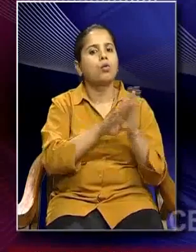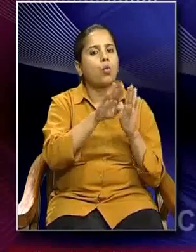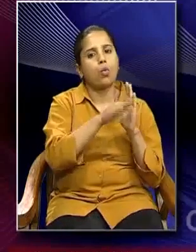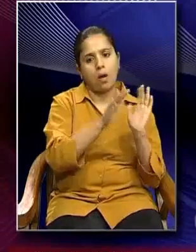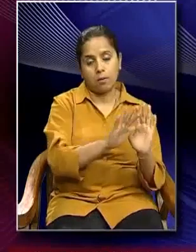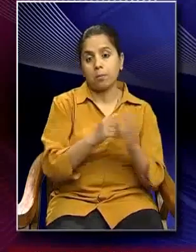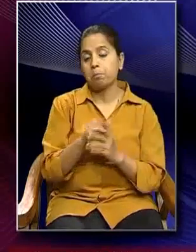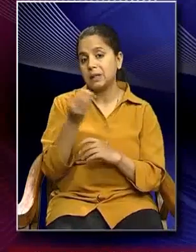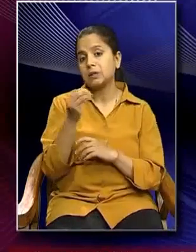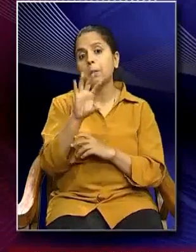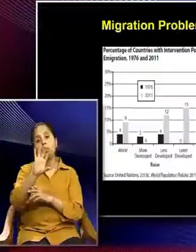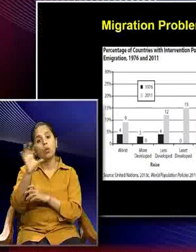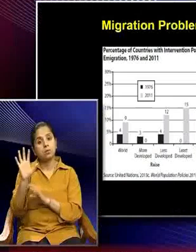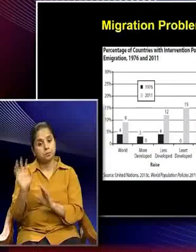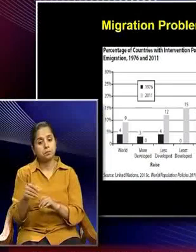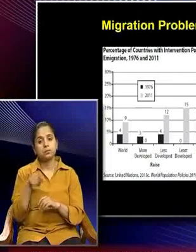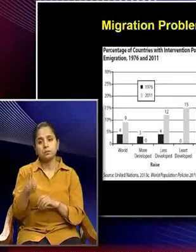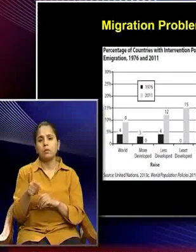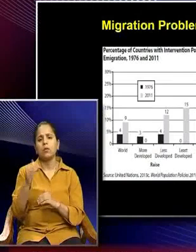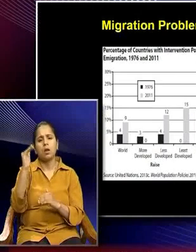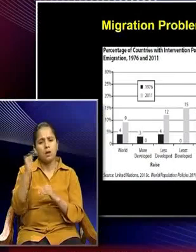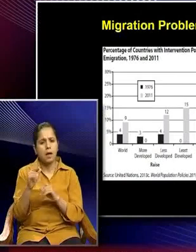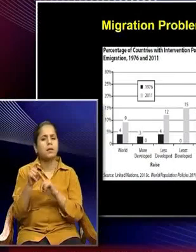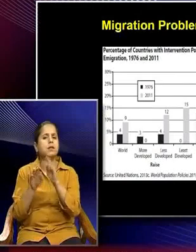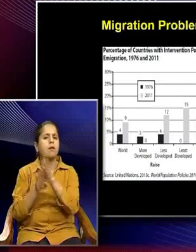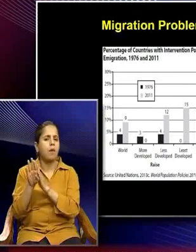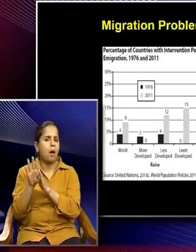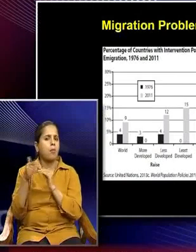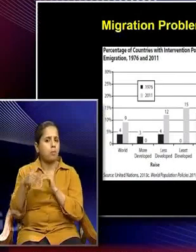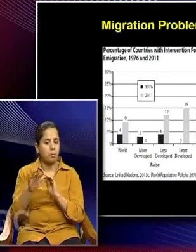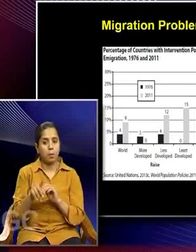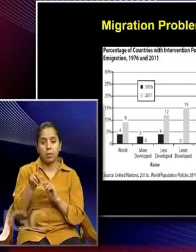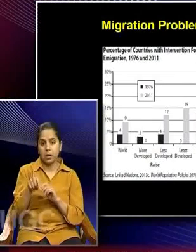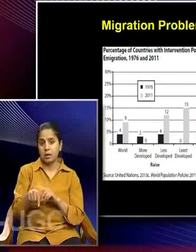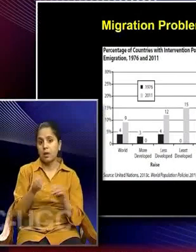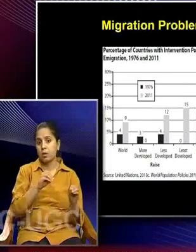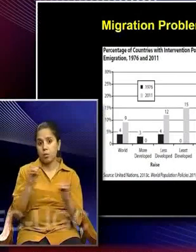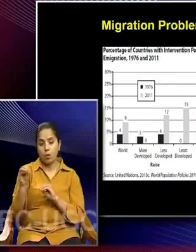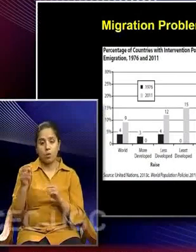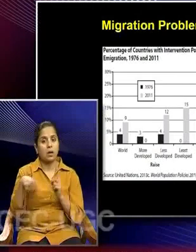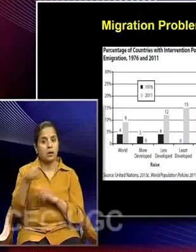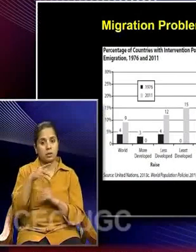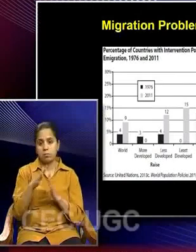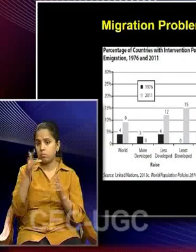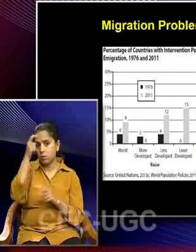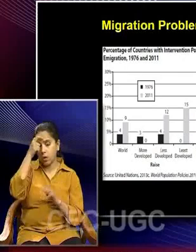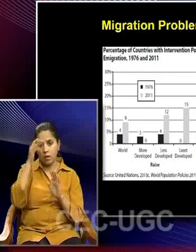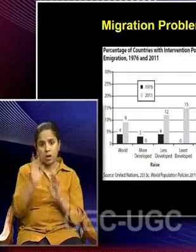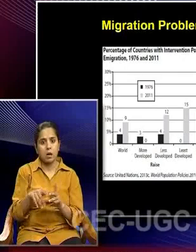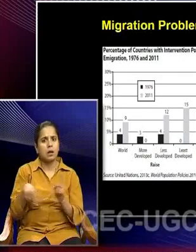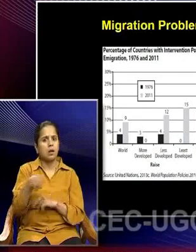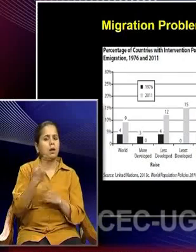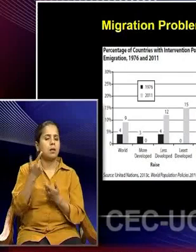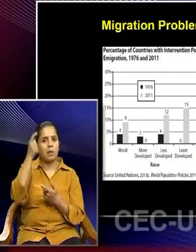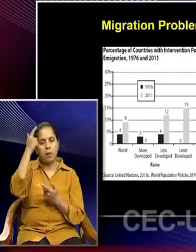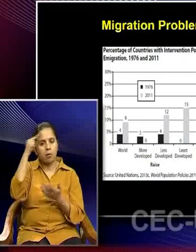However, in some countries, from the less developed world, this emigration is creating a problem of brain drain.